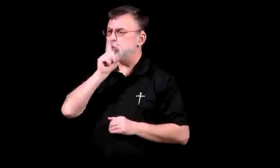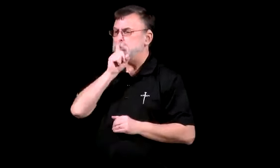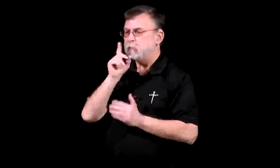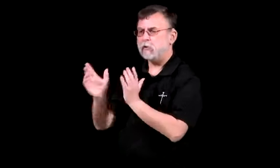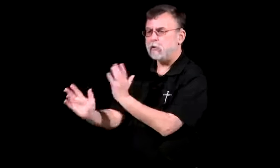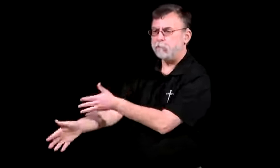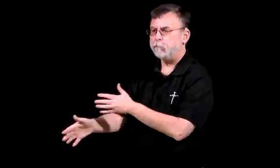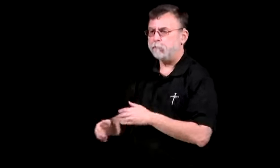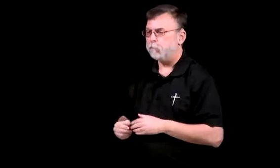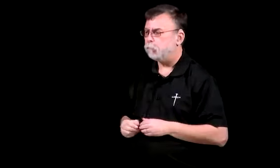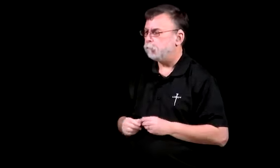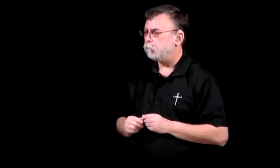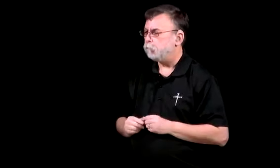down.